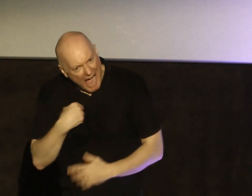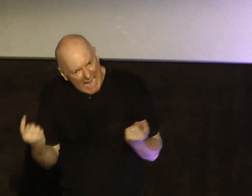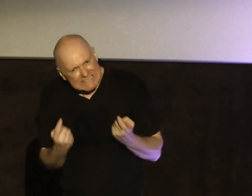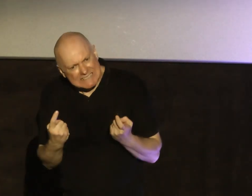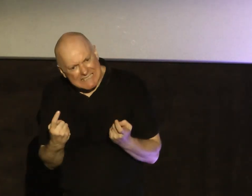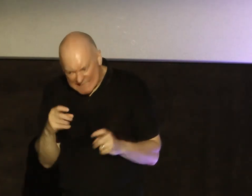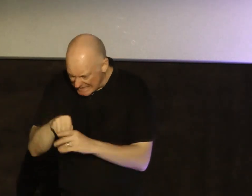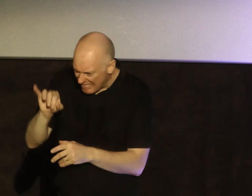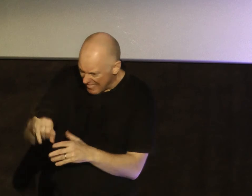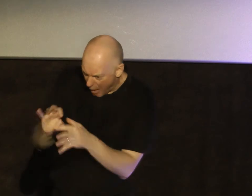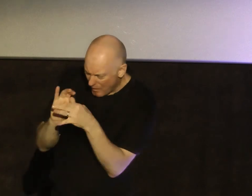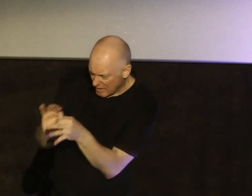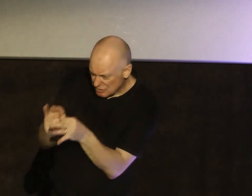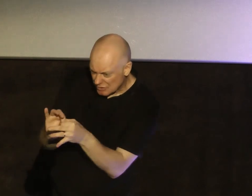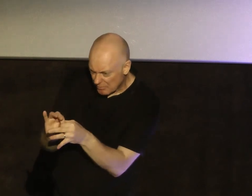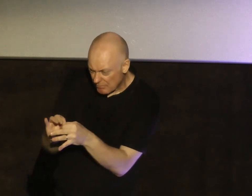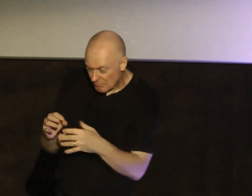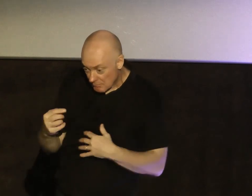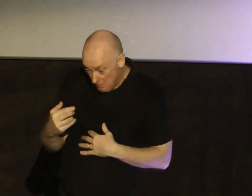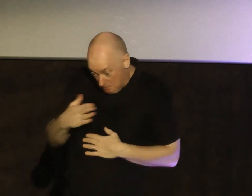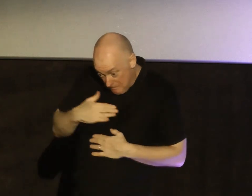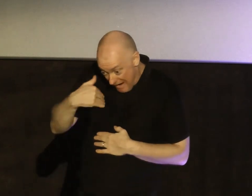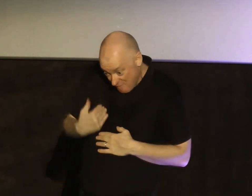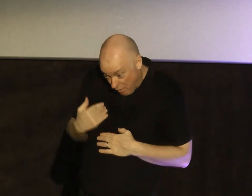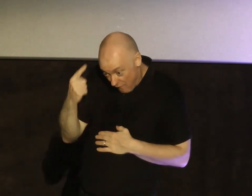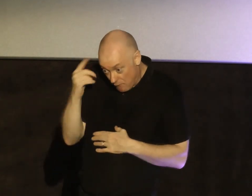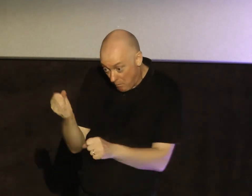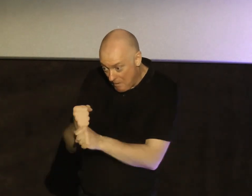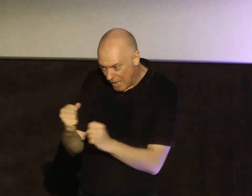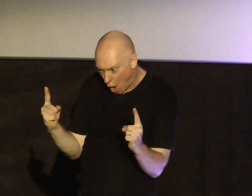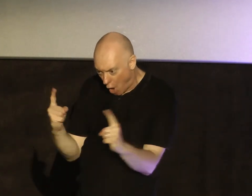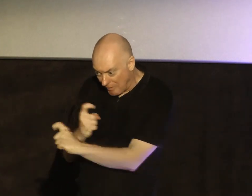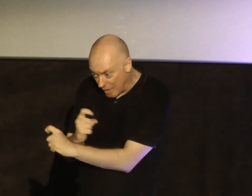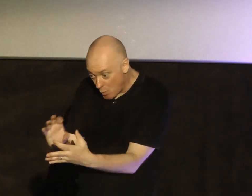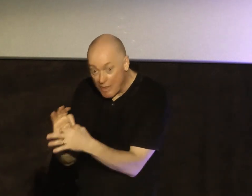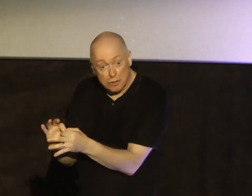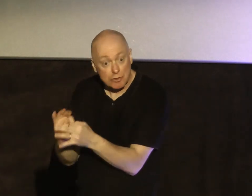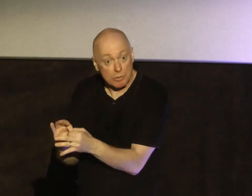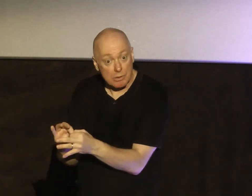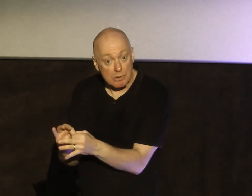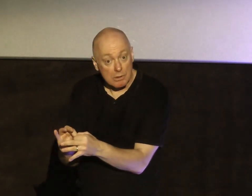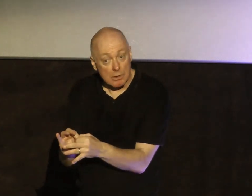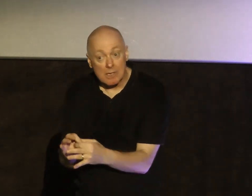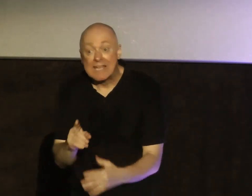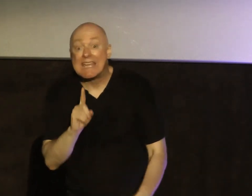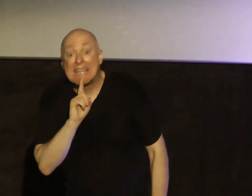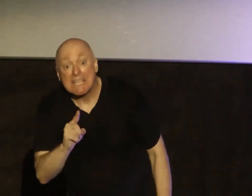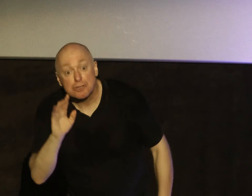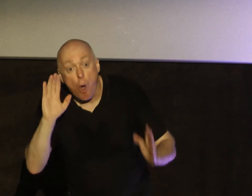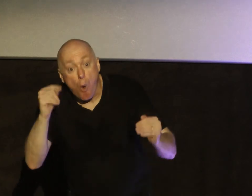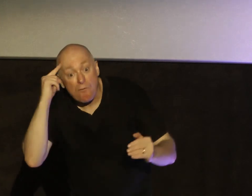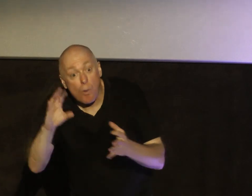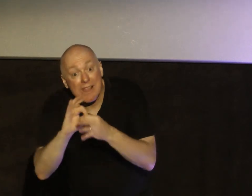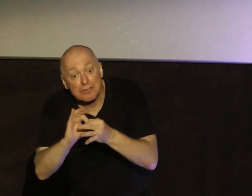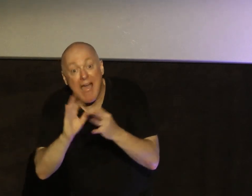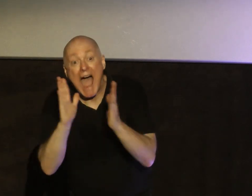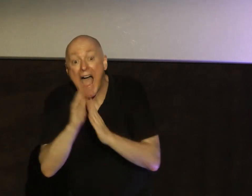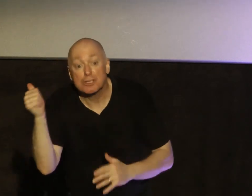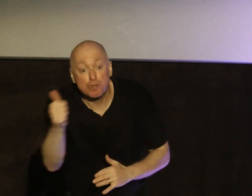causes complication in my relationships? If you want to know if there's hope for relationships, you need to ask yourself the question, not have